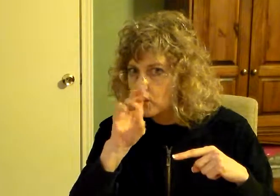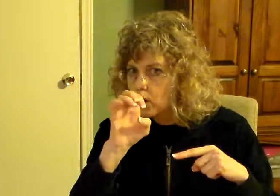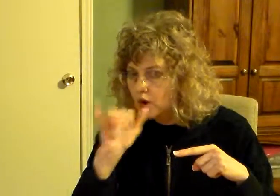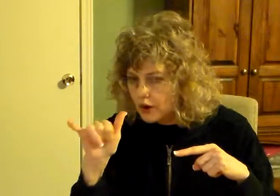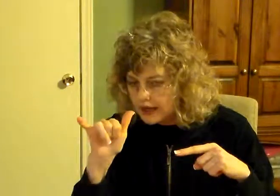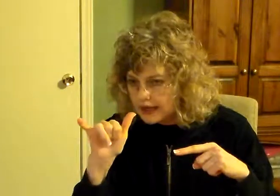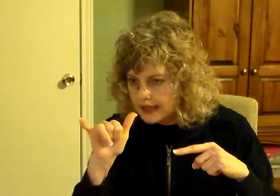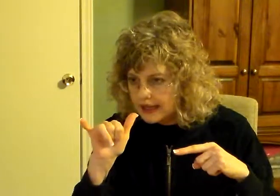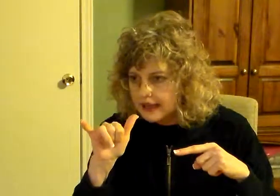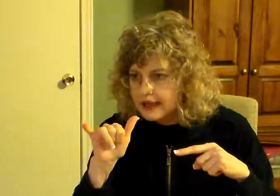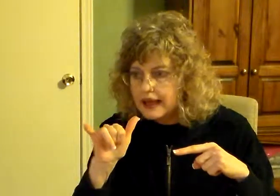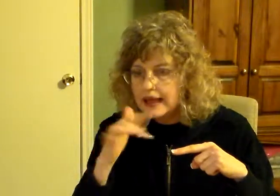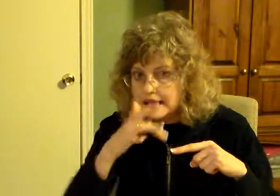top into the environment.